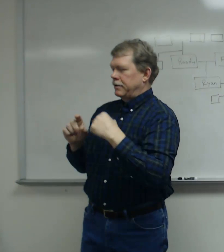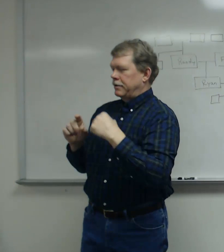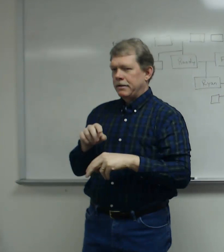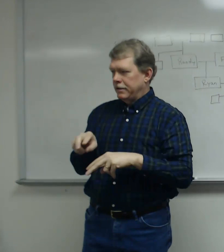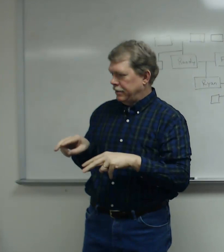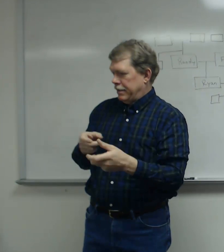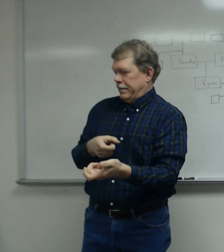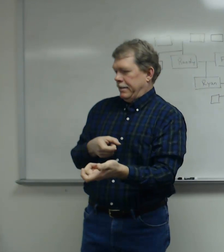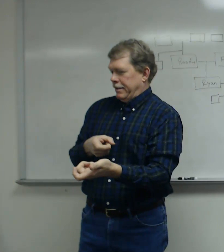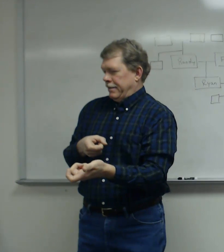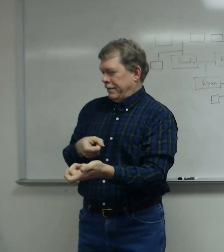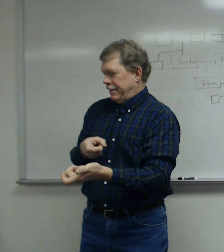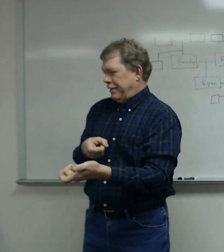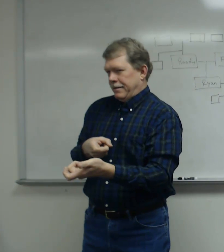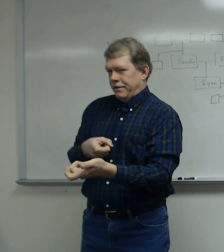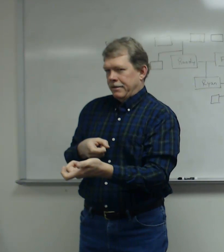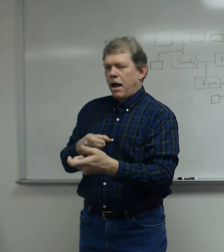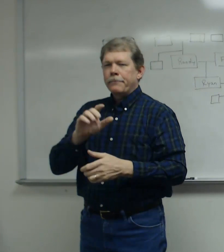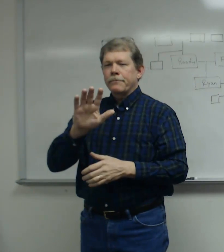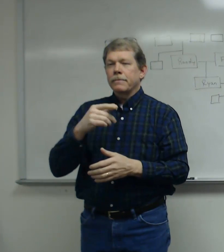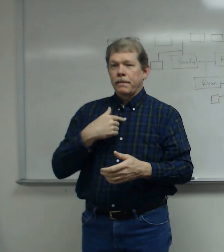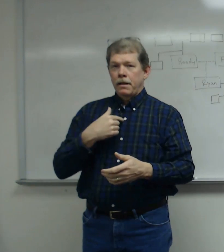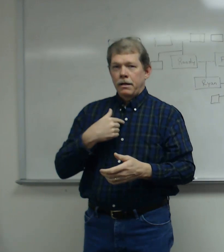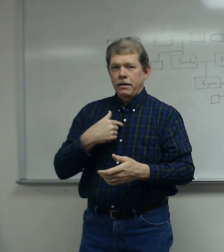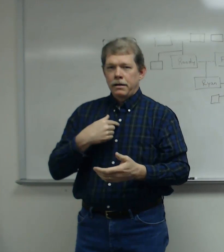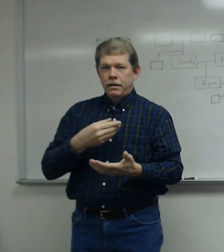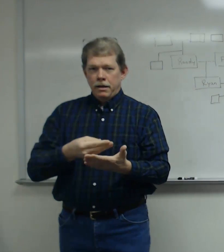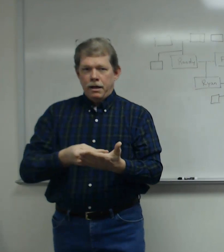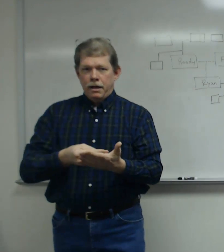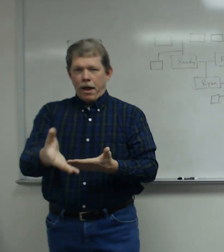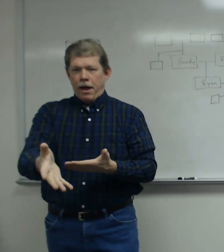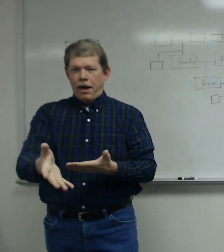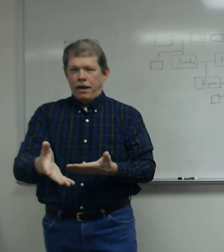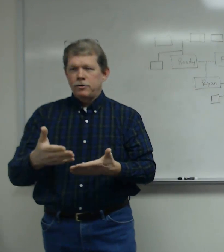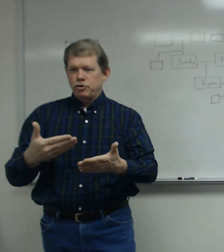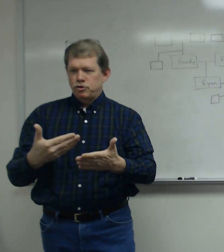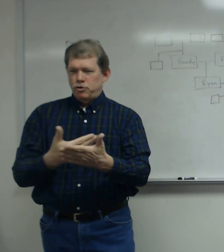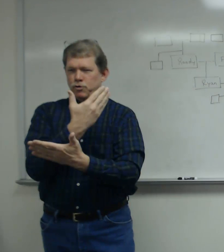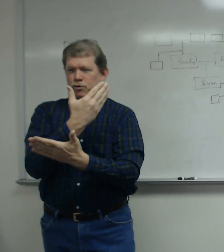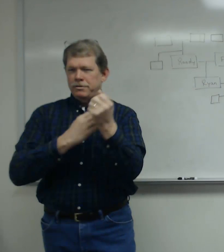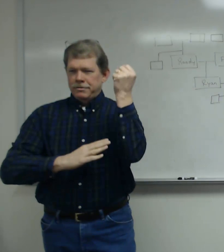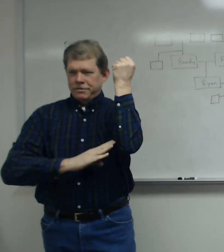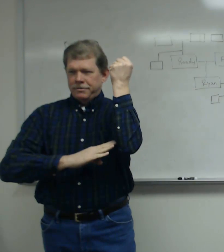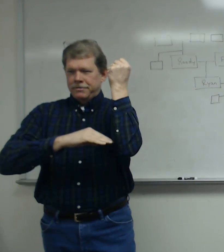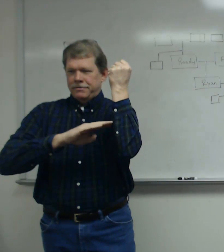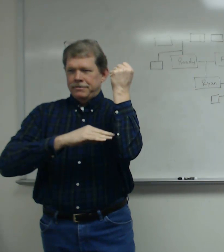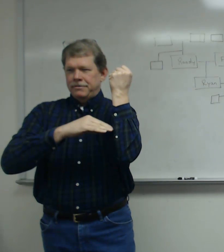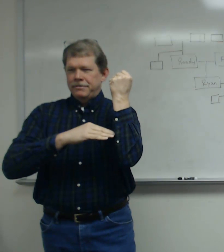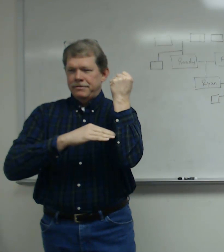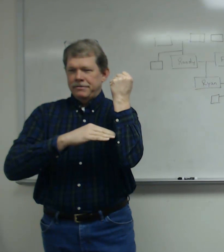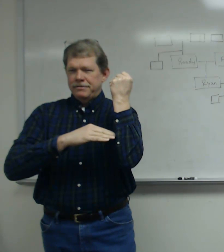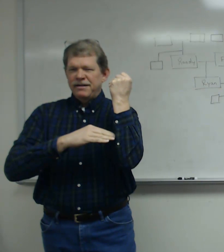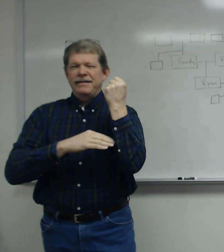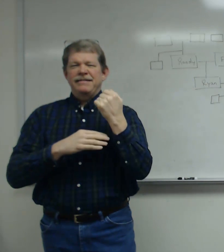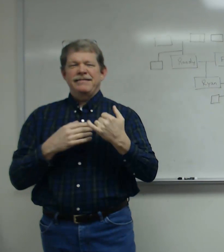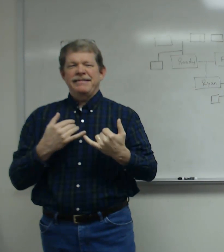Okay. The story's a little more involved than I thought it was going to be. Do you want me to help you out here with it? He's hunting. Yes. Okay, good. Okay.